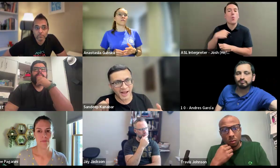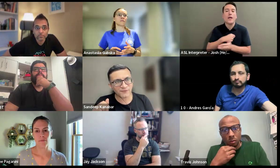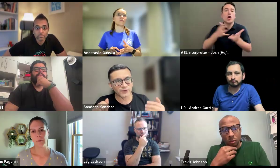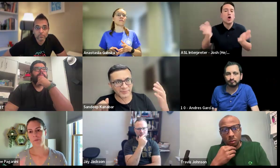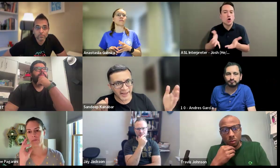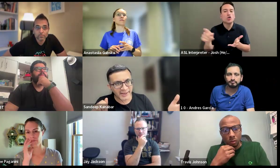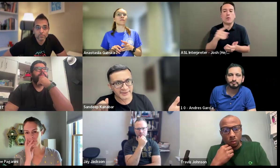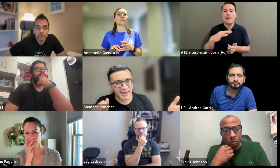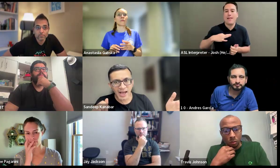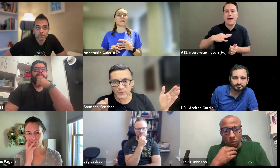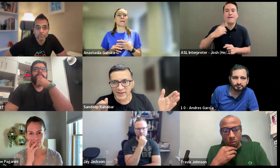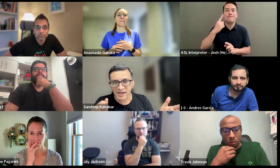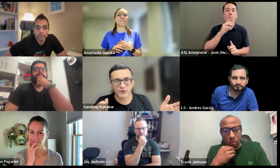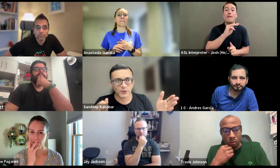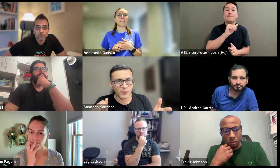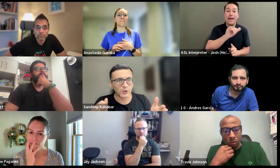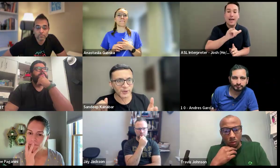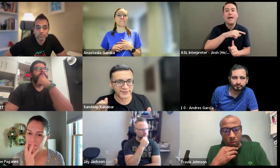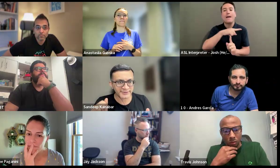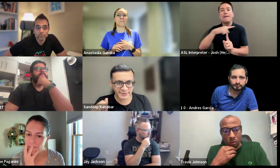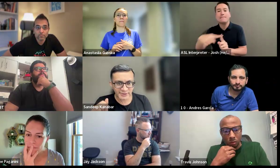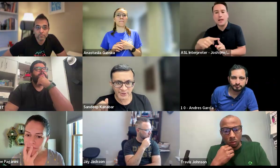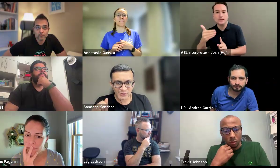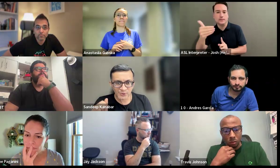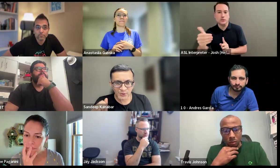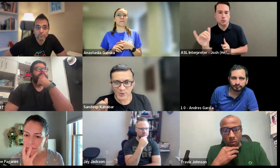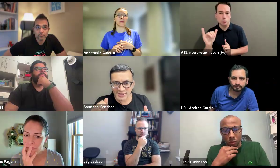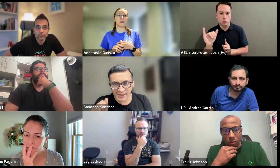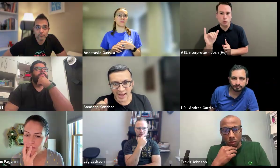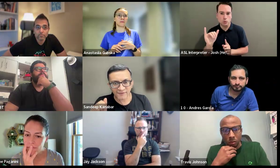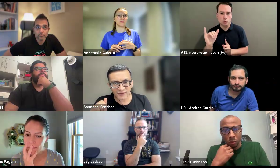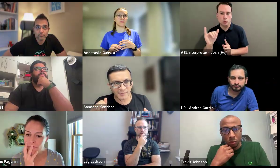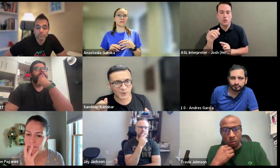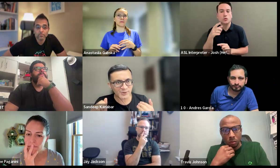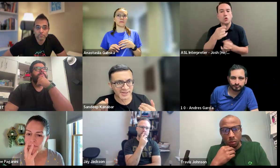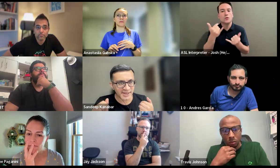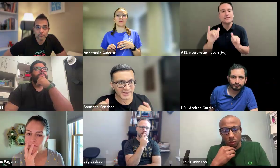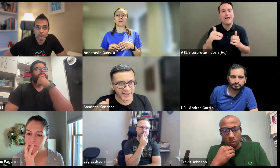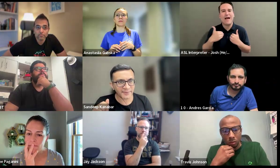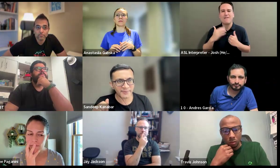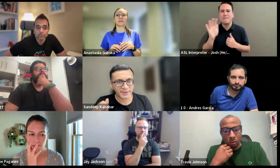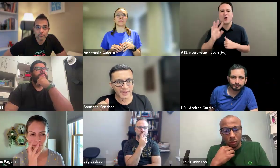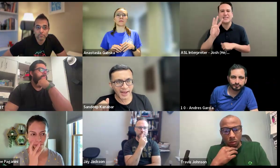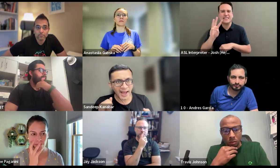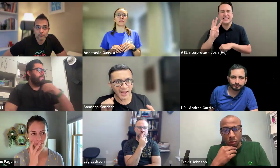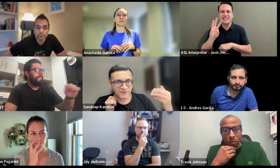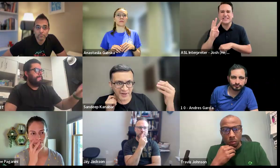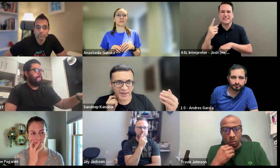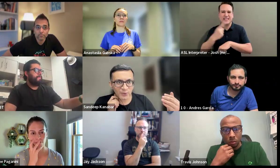apply for the main as well as for the co-located. So you still have about 6 days time and figure out